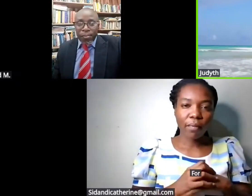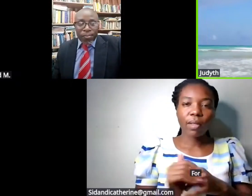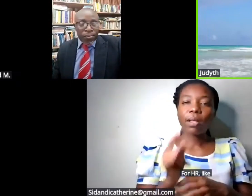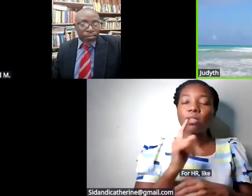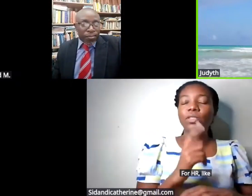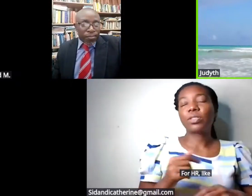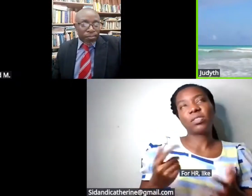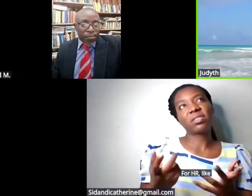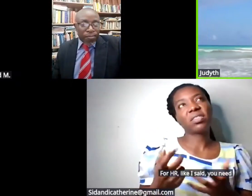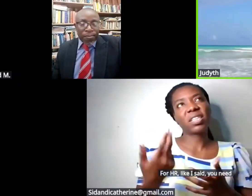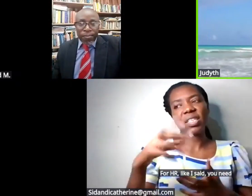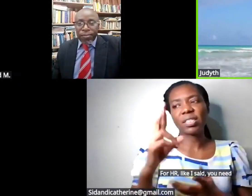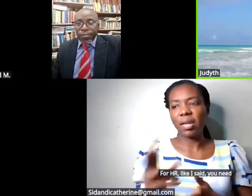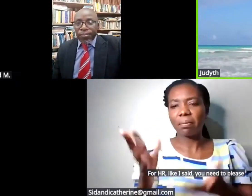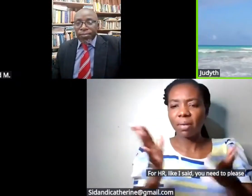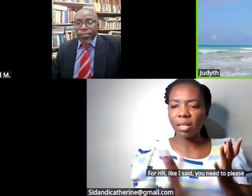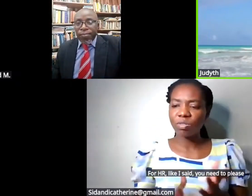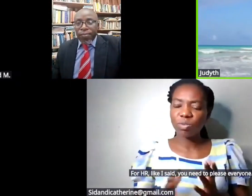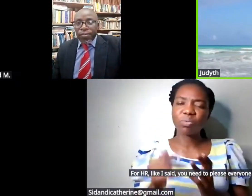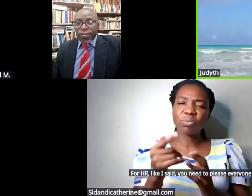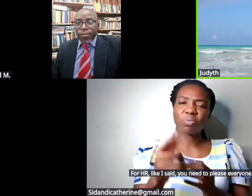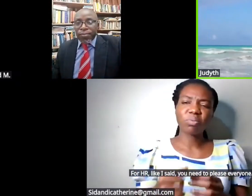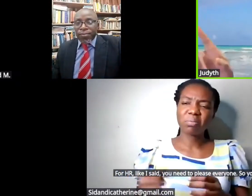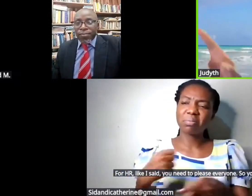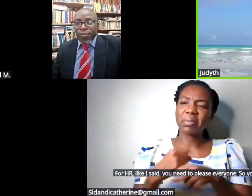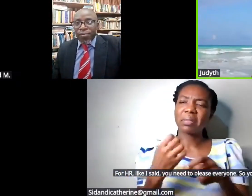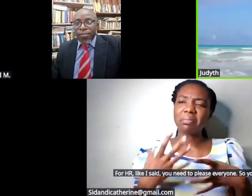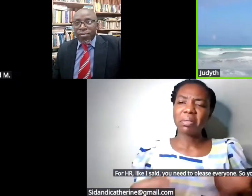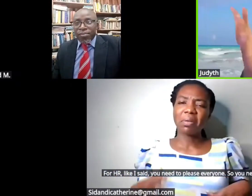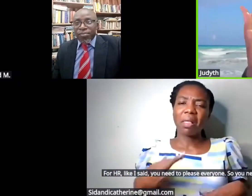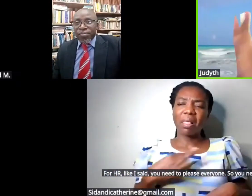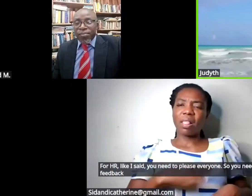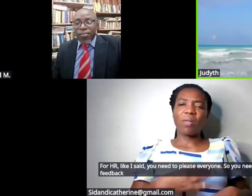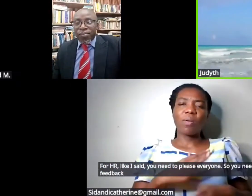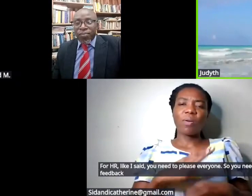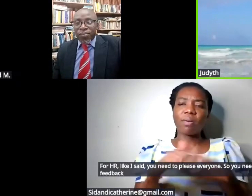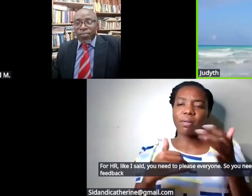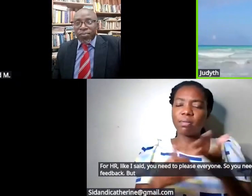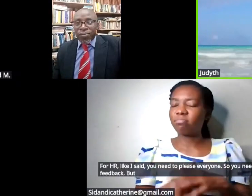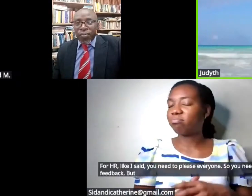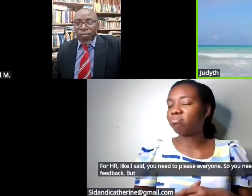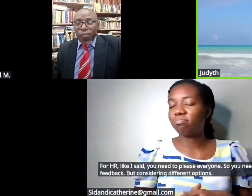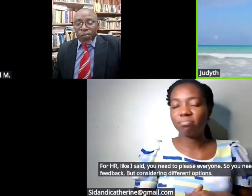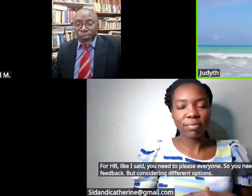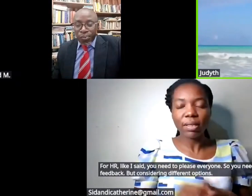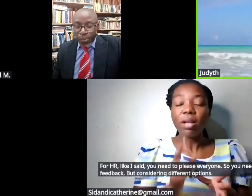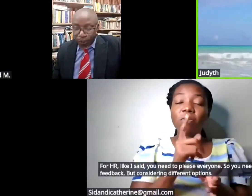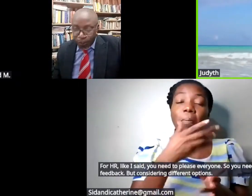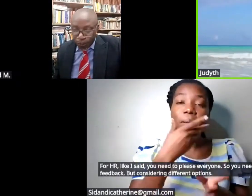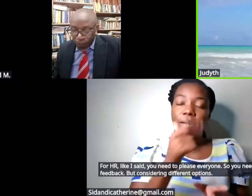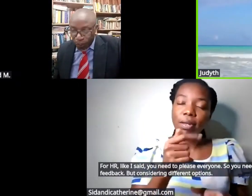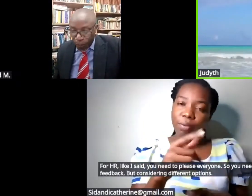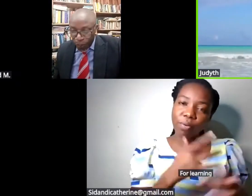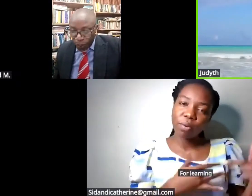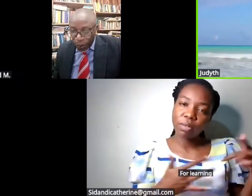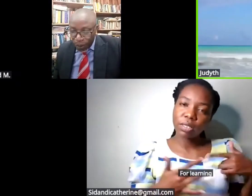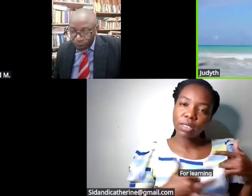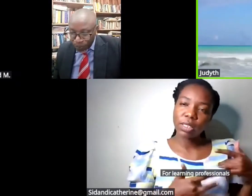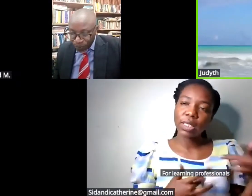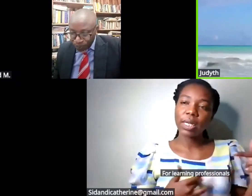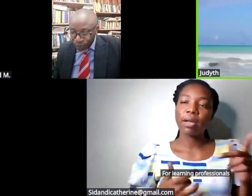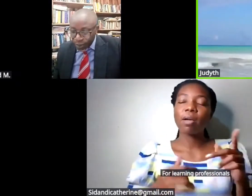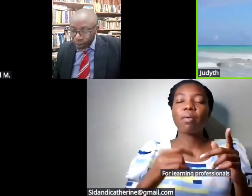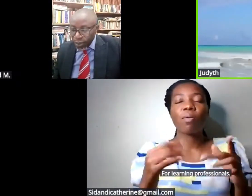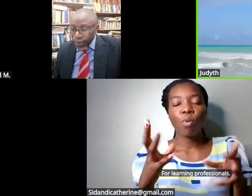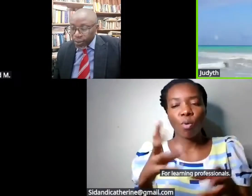you need to please everyone. So you need to be open to feedback, but considering different options. For learning professionals, yes,